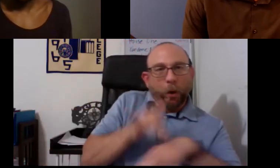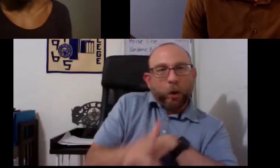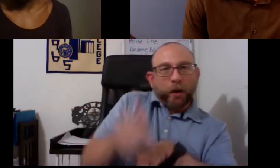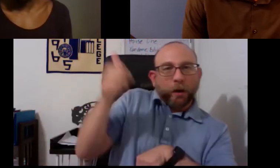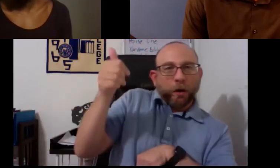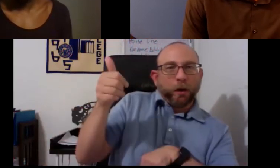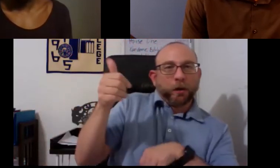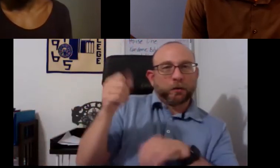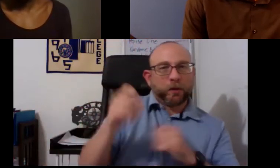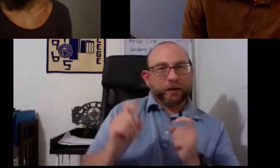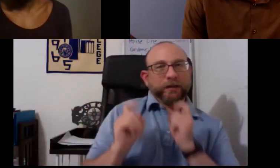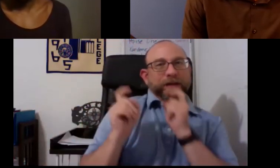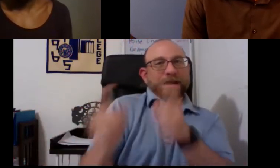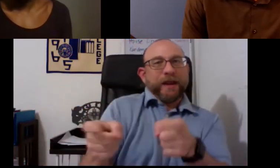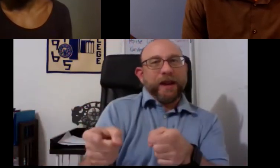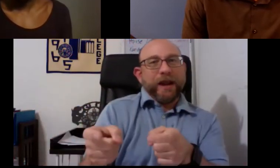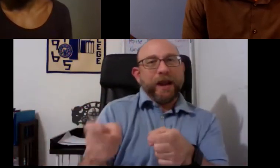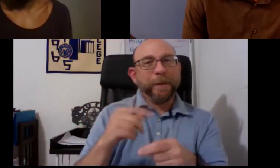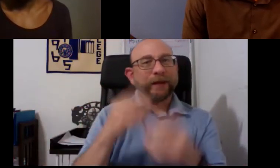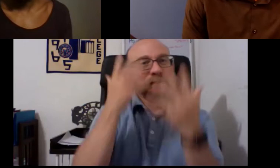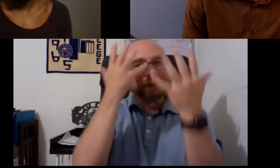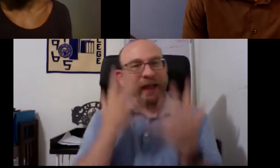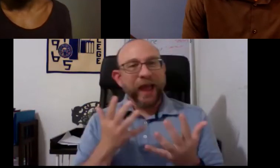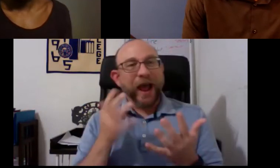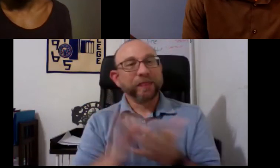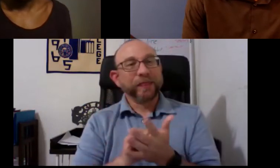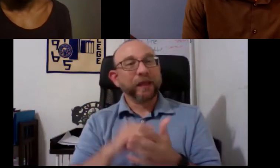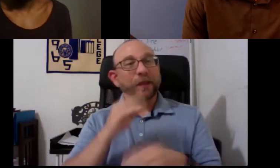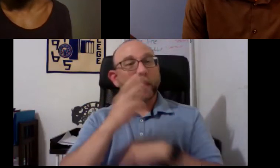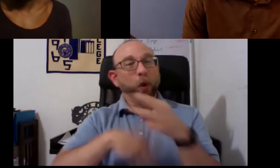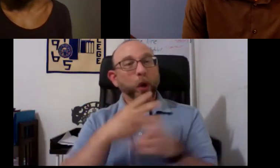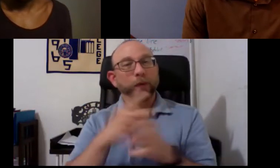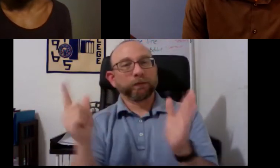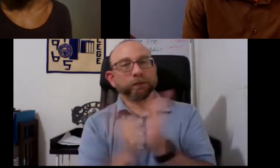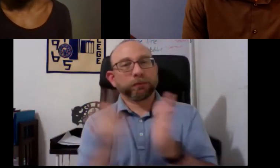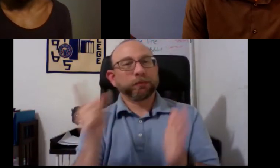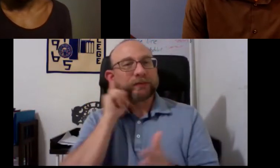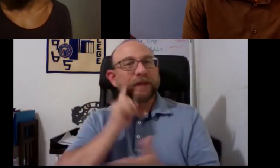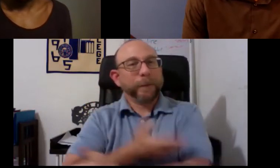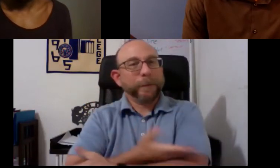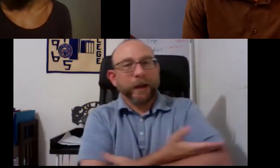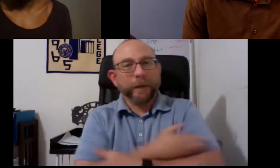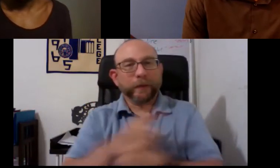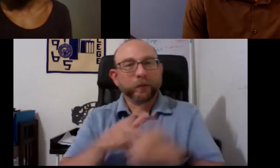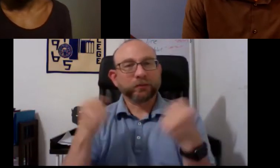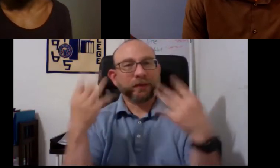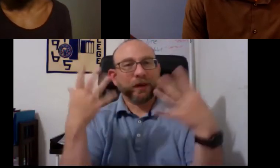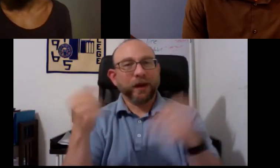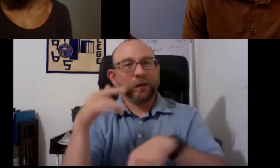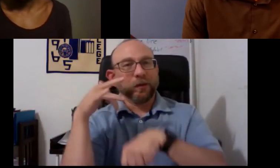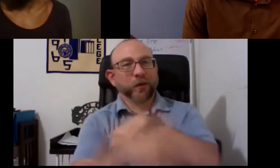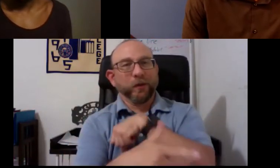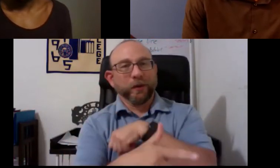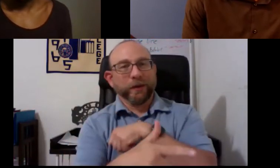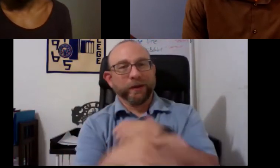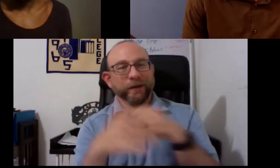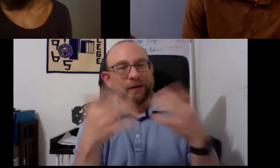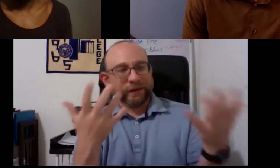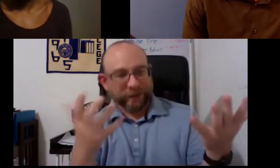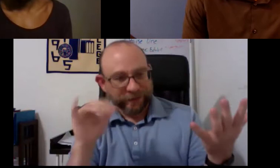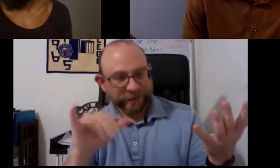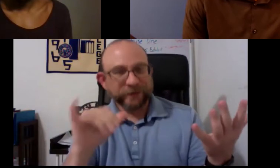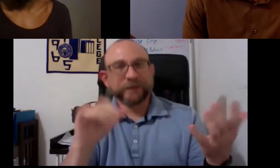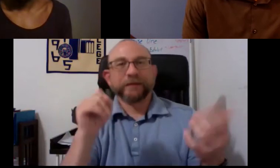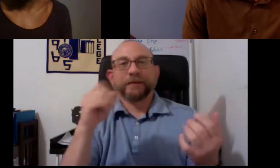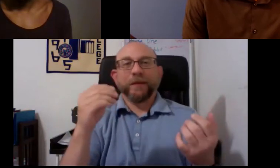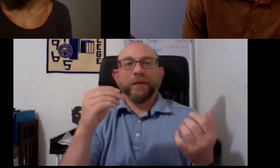babbling, and they can babble and sign as well and start to pick up language a little bit earlier. It's unfortunate that